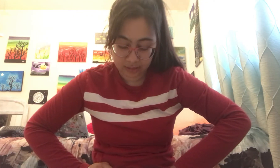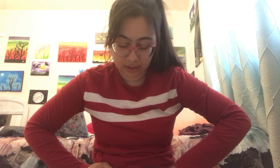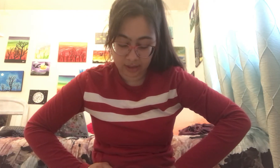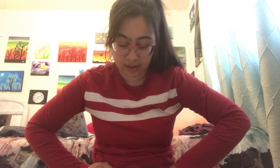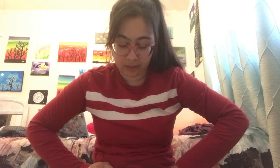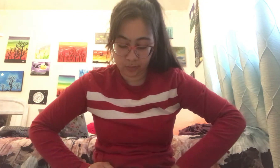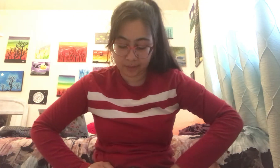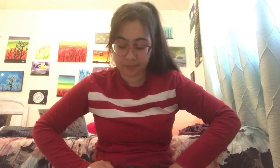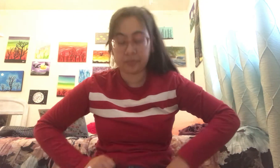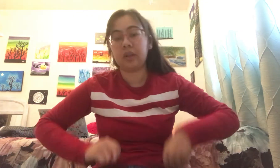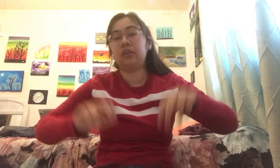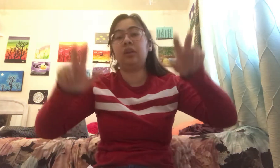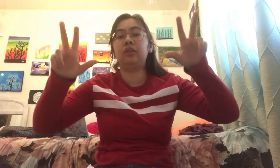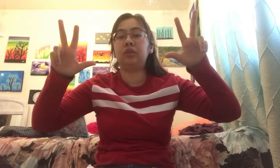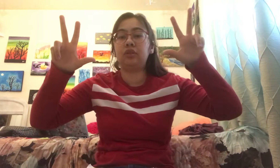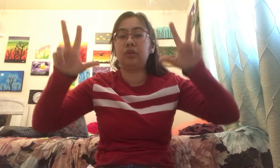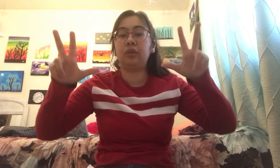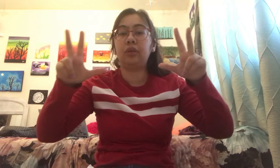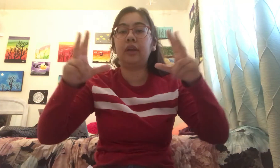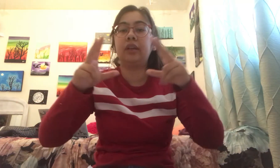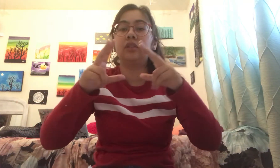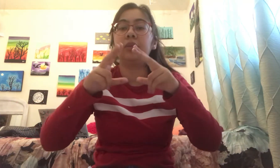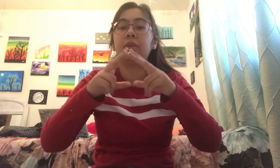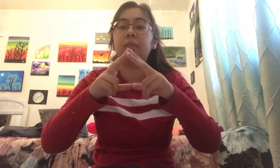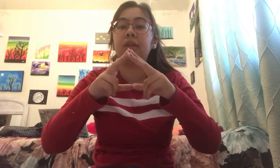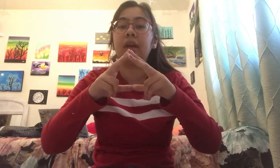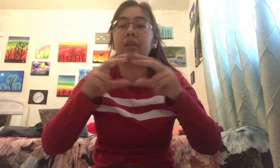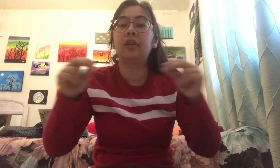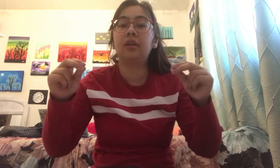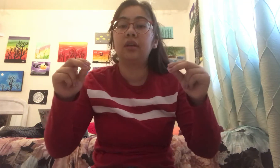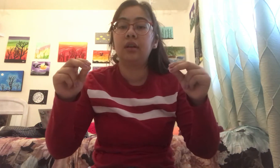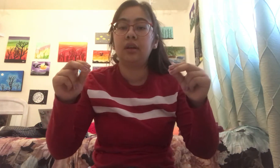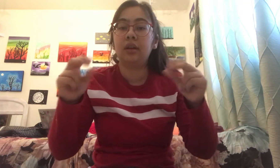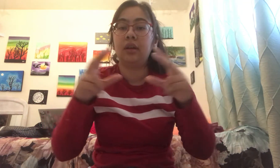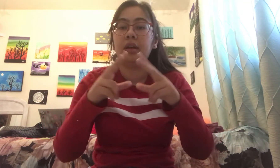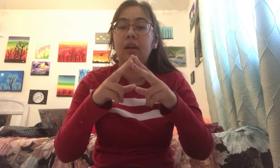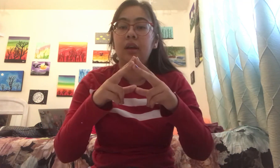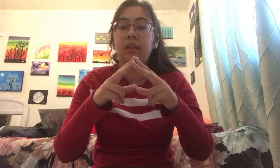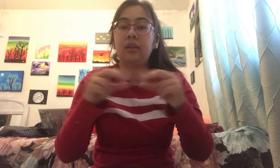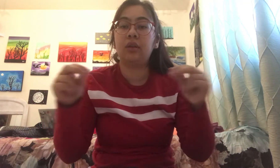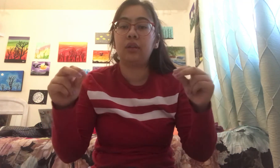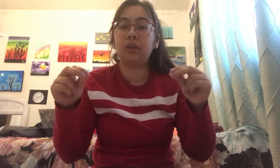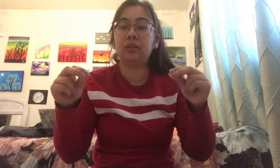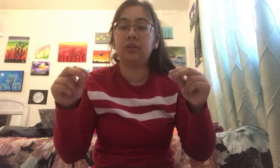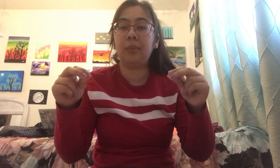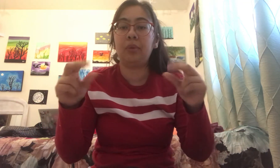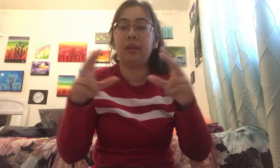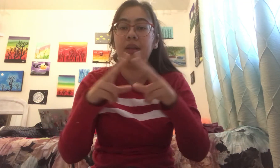Nicaragua so you do two threes you put them together and then you close separately